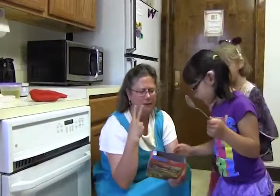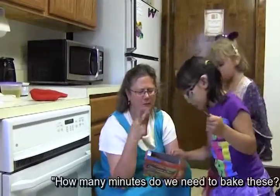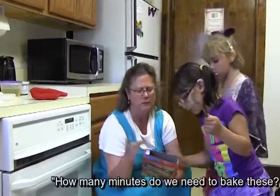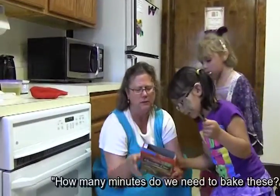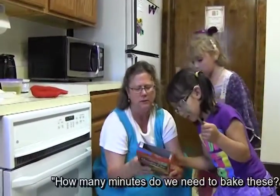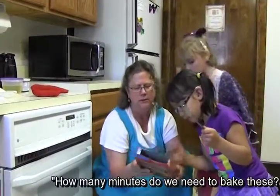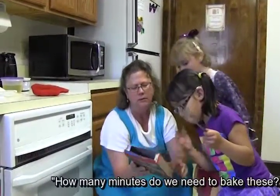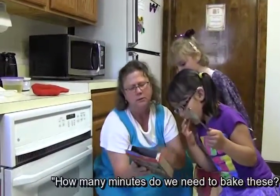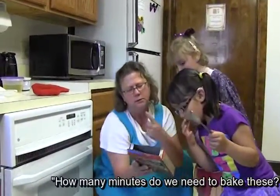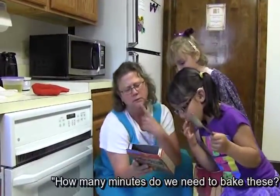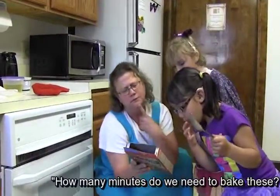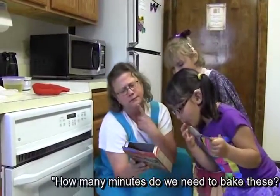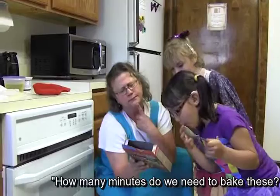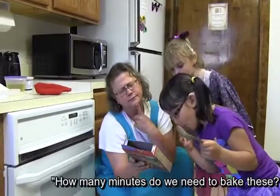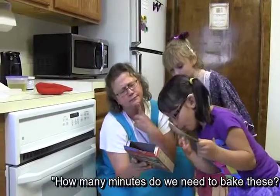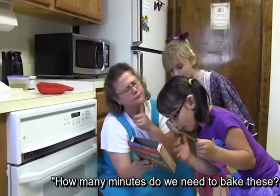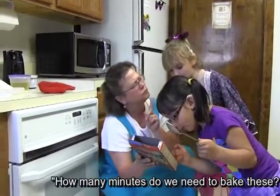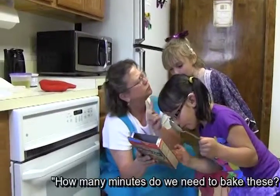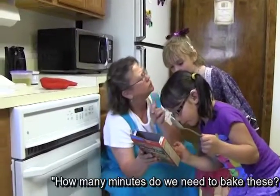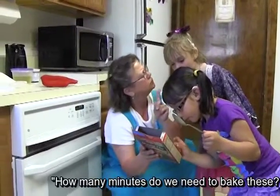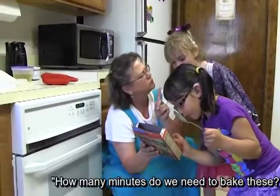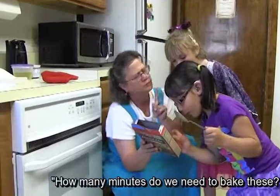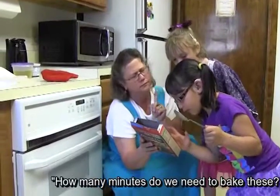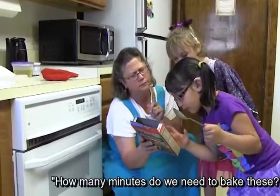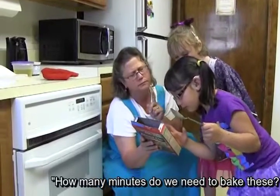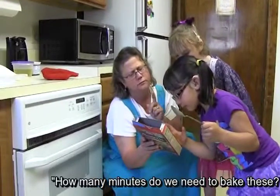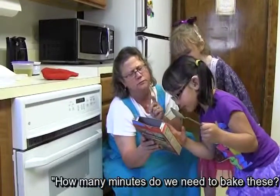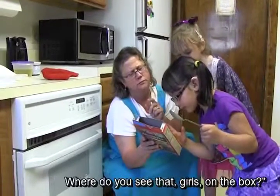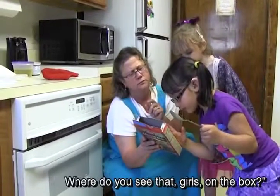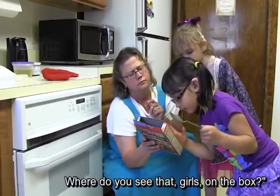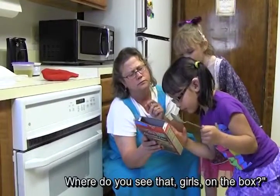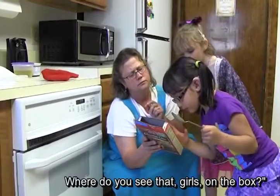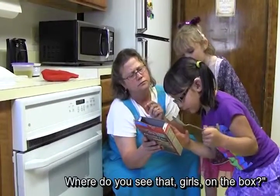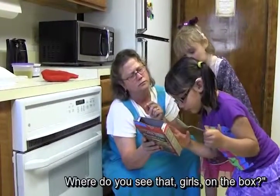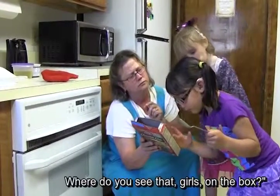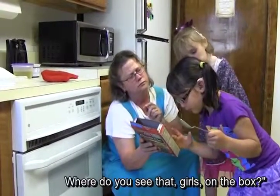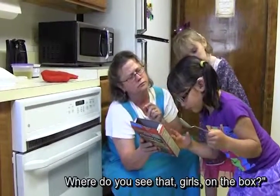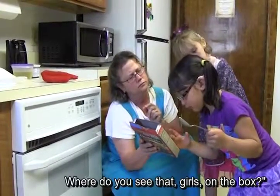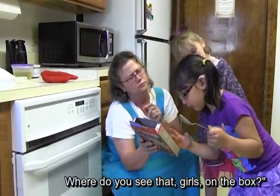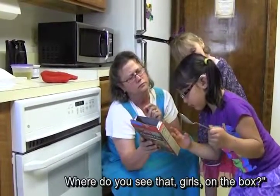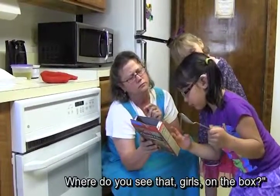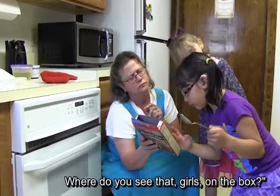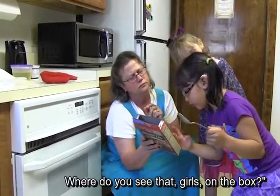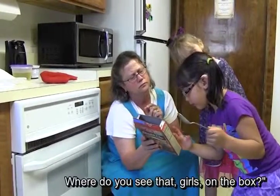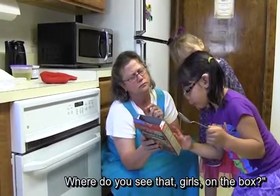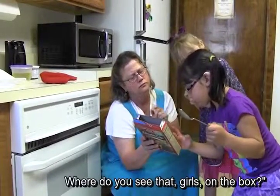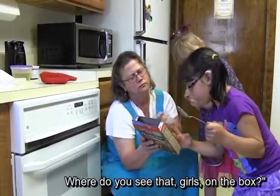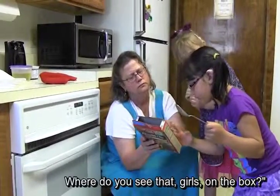All right, how many minutes do we need to bake these? Where do you see that, girls, on the box?